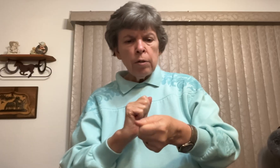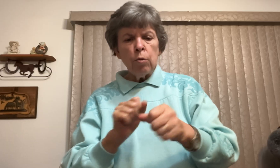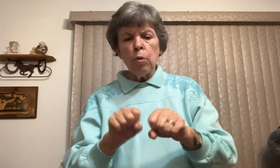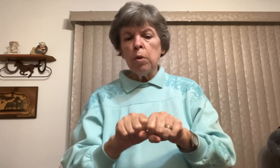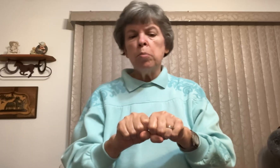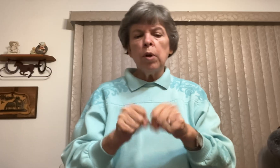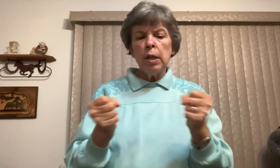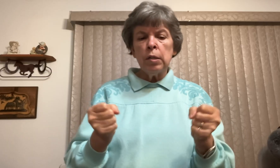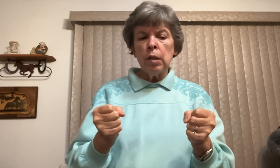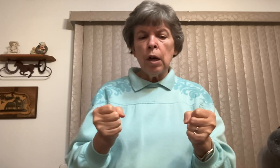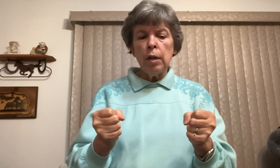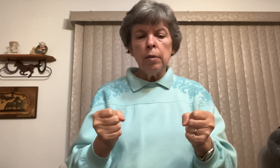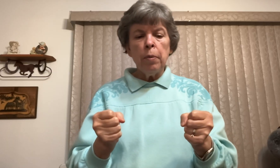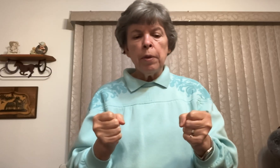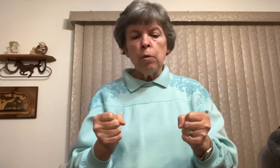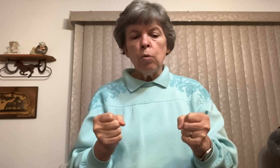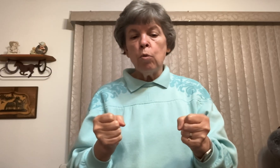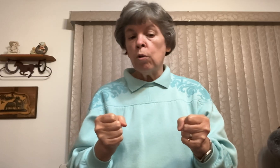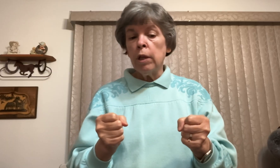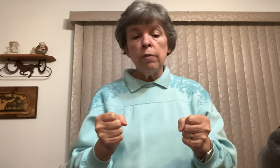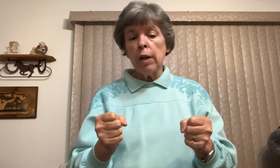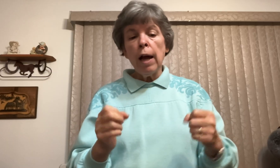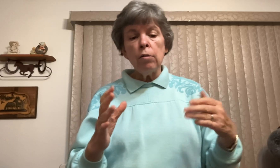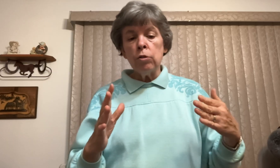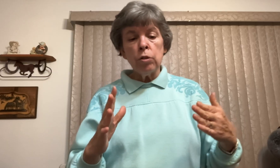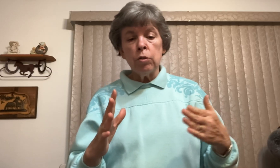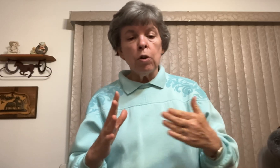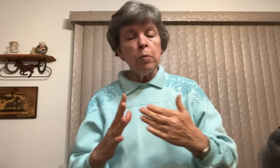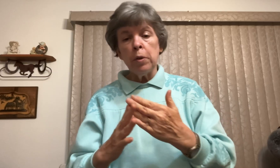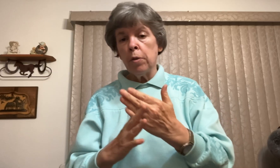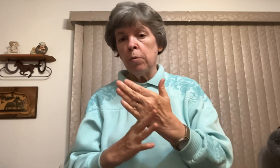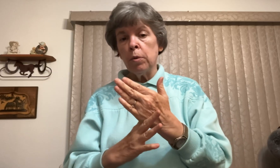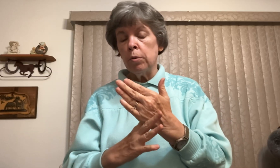or the break sign, or leave it out and just start with through.